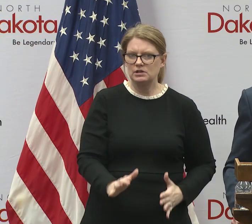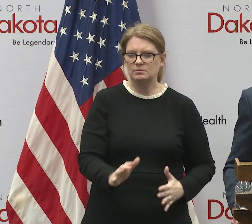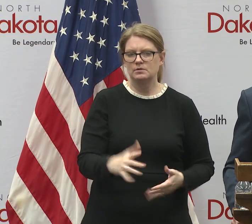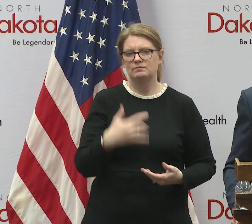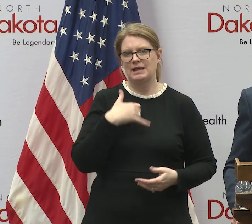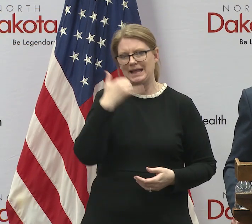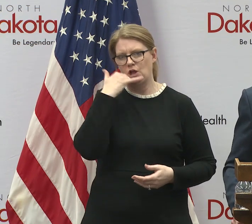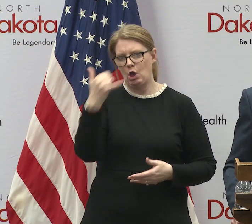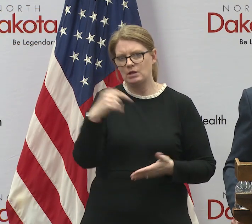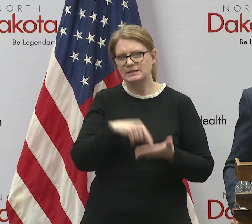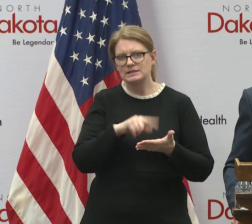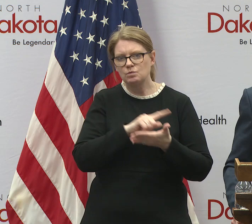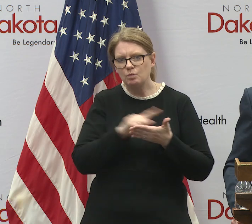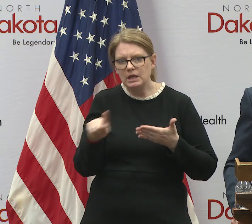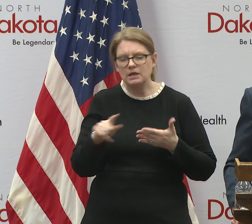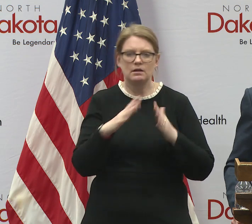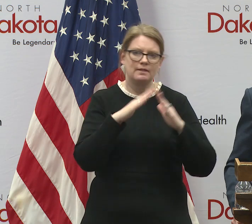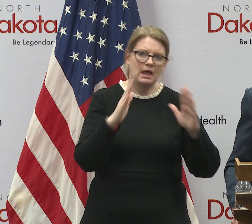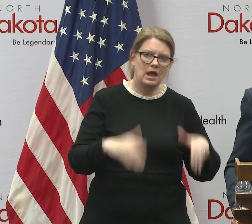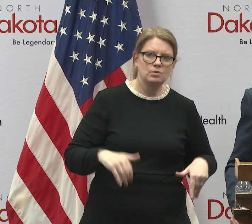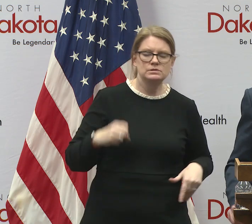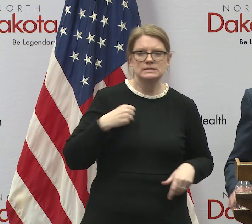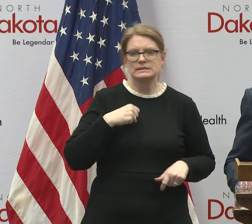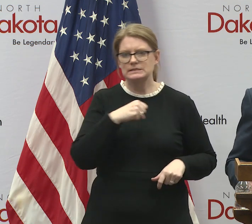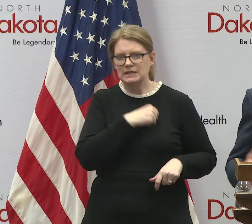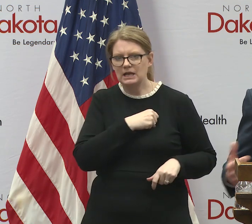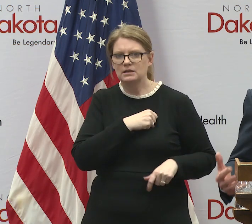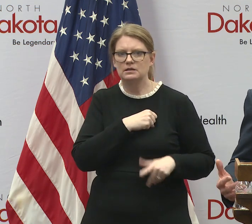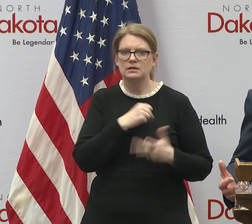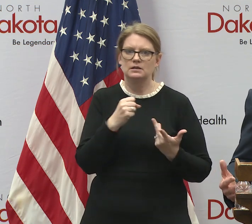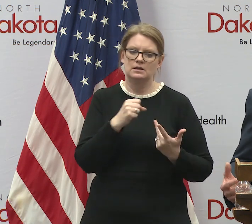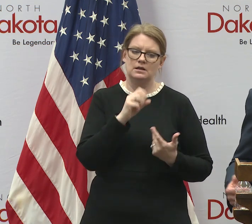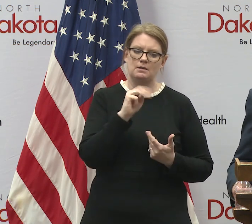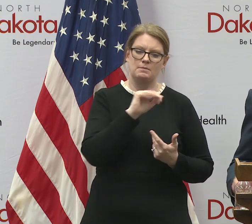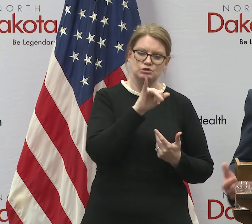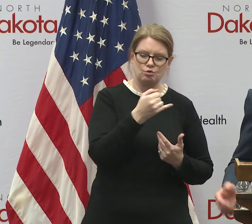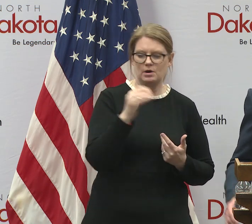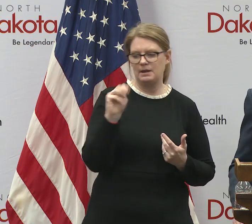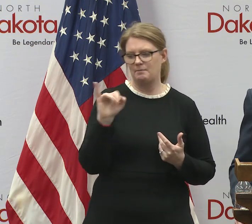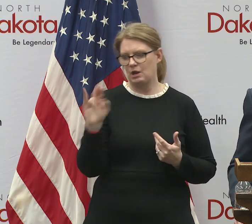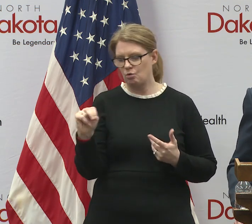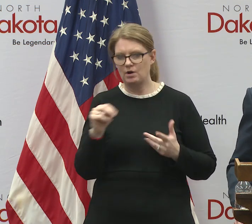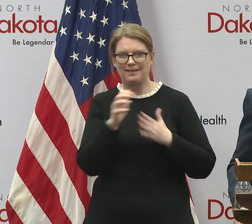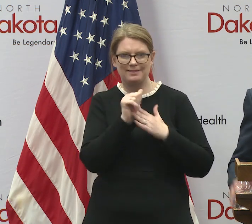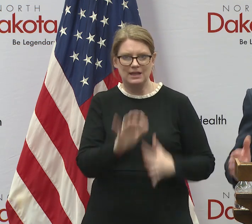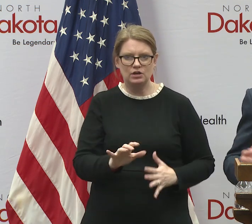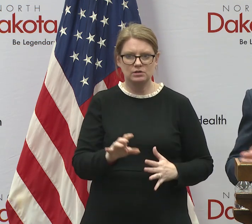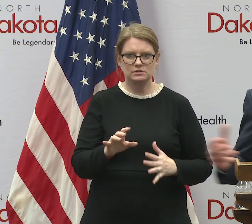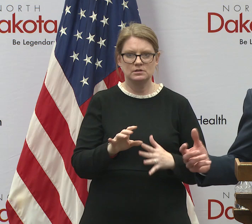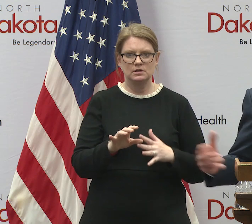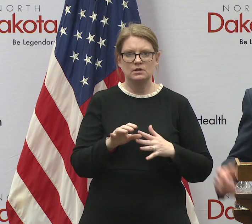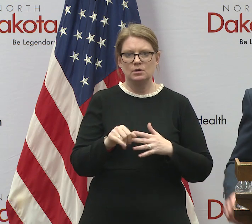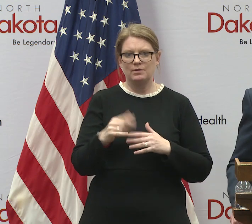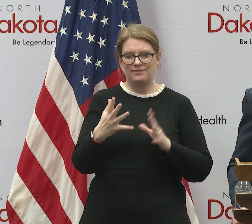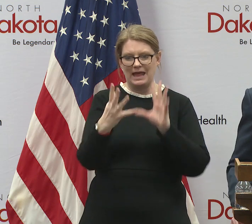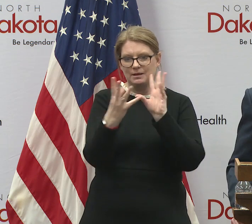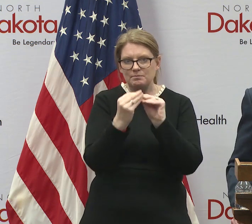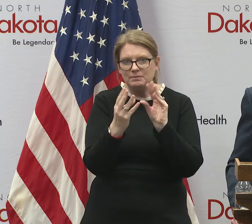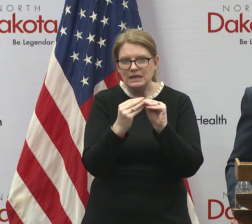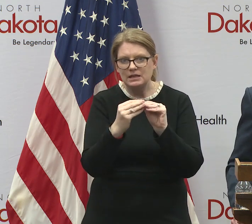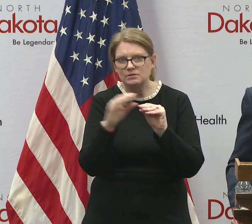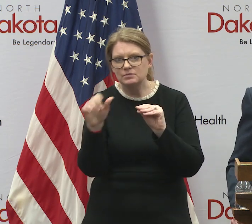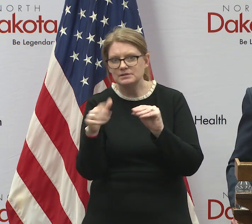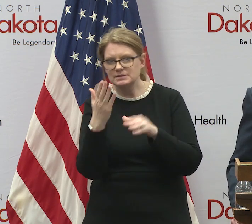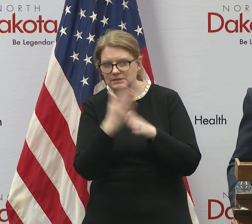week with the House and Senate and majority and minority leaders. We had an in-person meeting with some of them, and others called